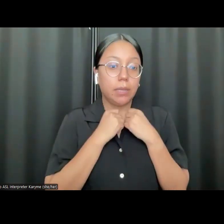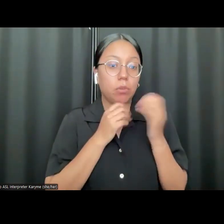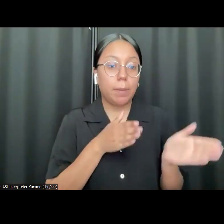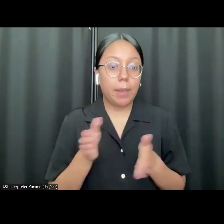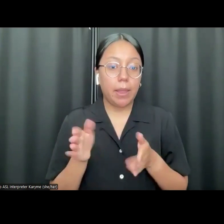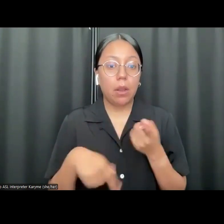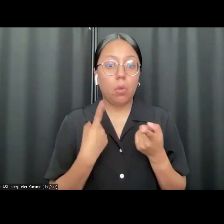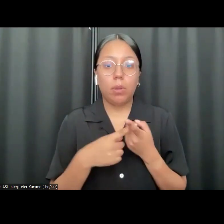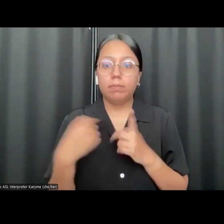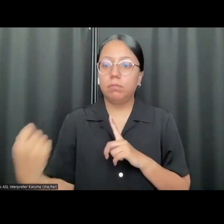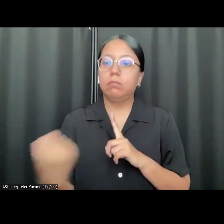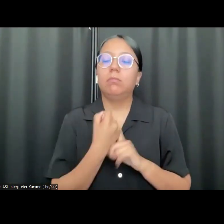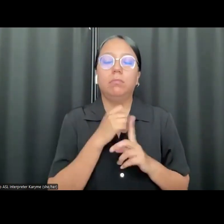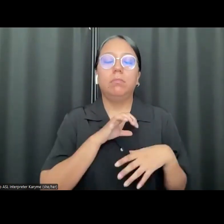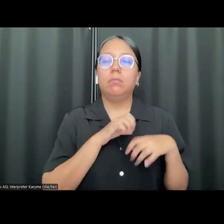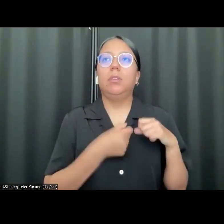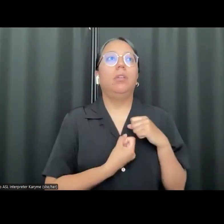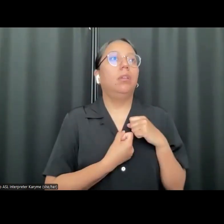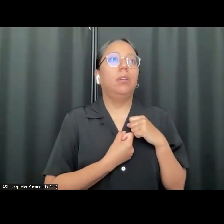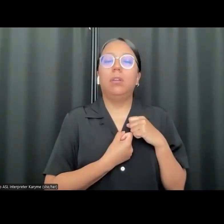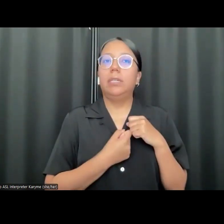died. It stops the clock, right?